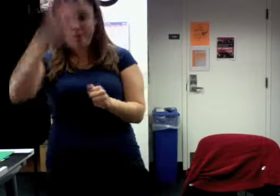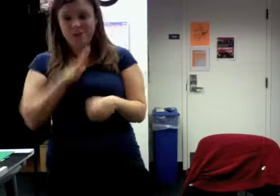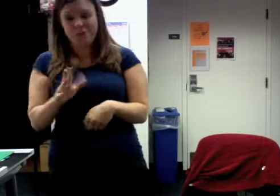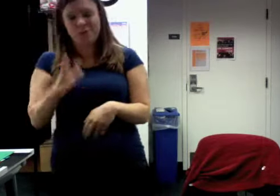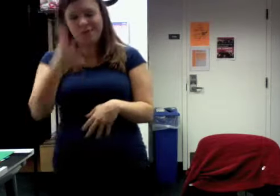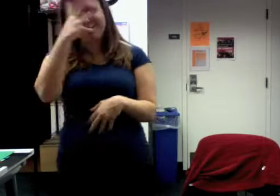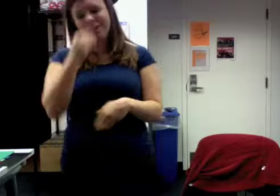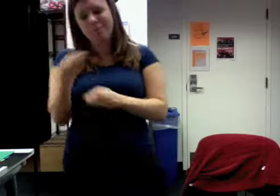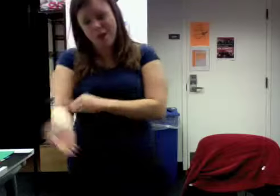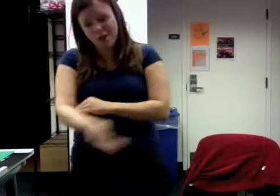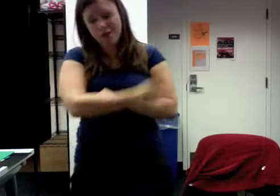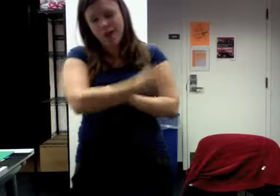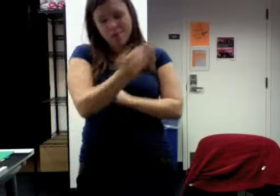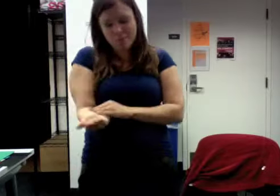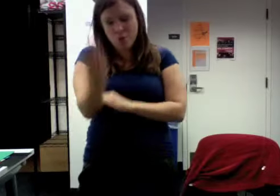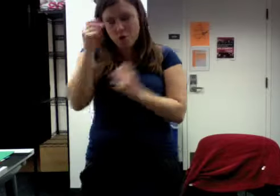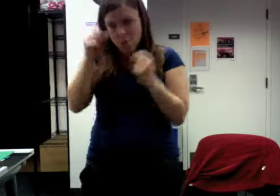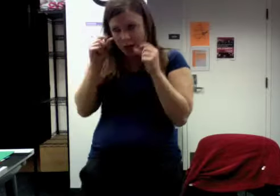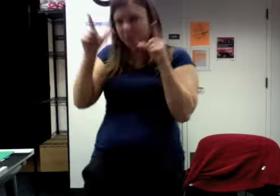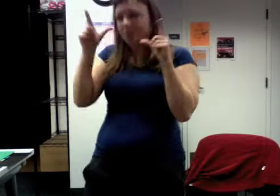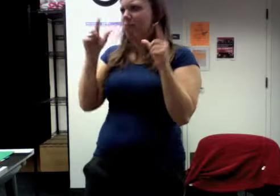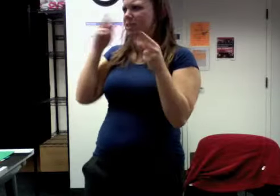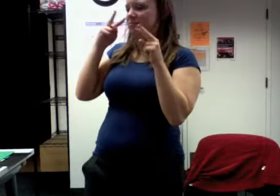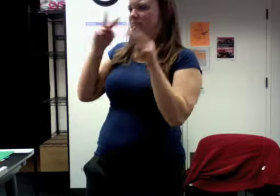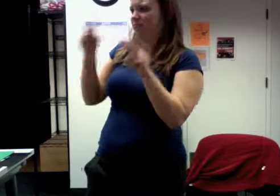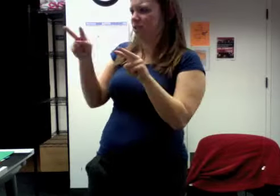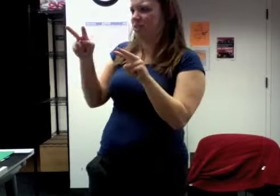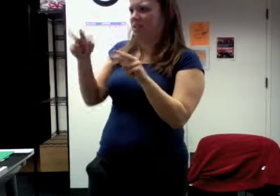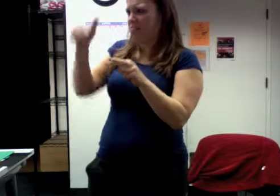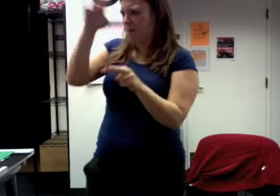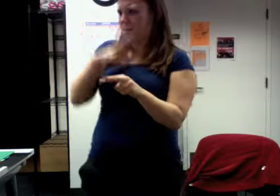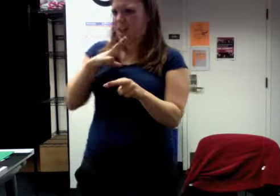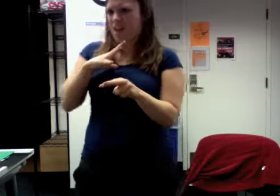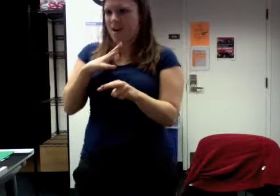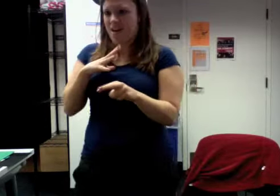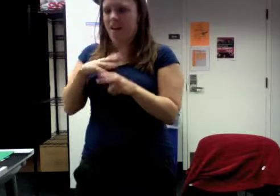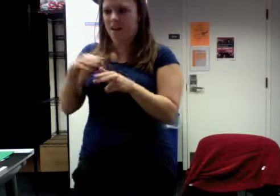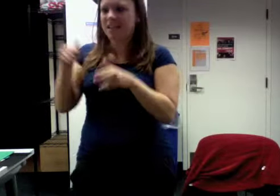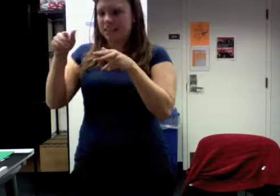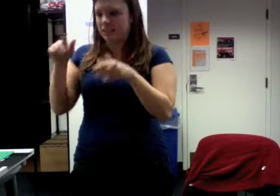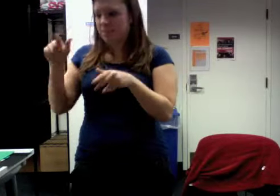his underwear, and he's taking his running start, and he's leaping, trying to leap into the pants, and